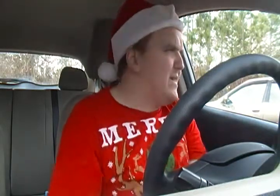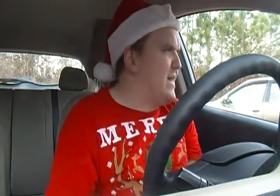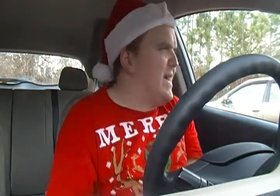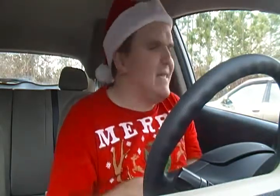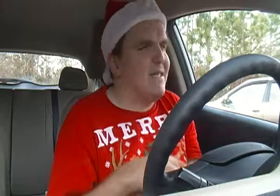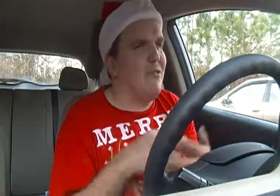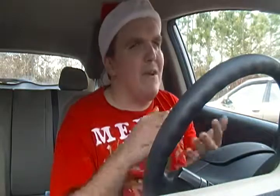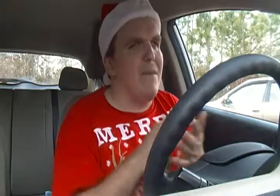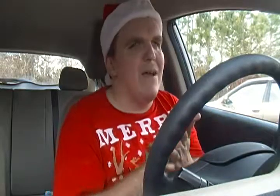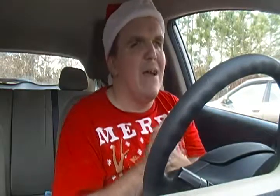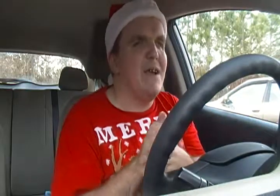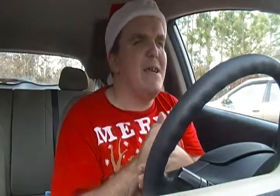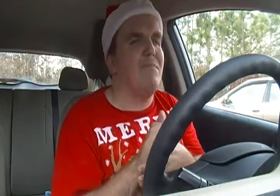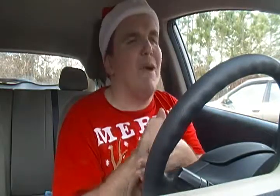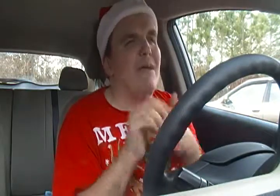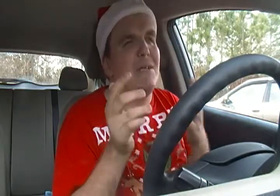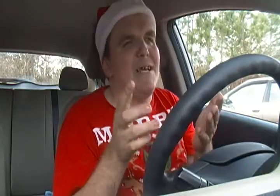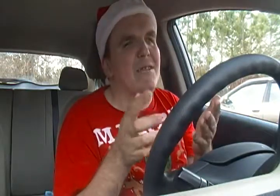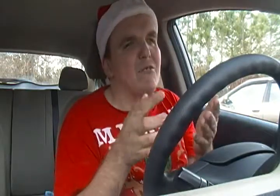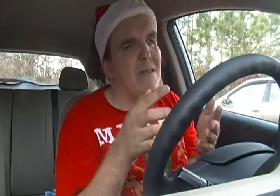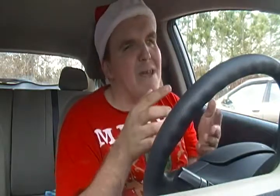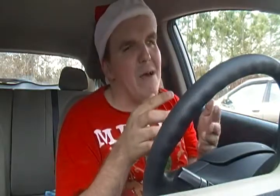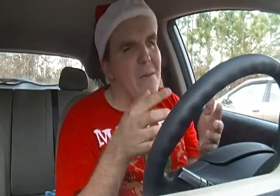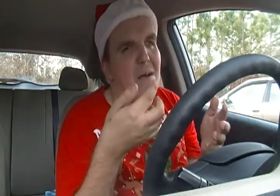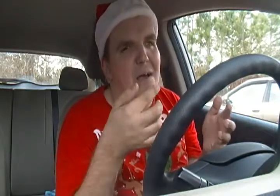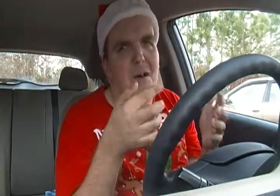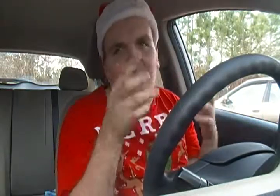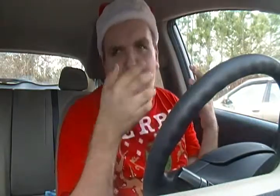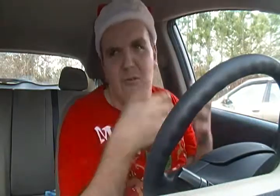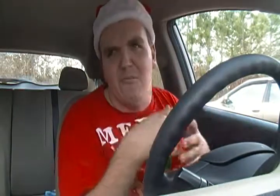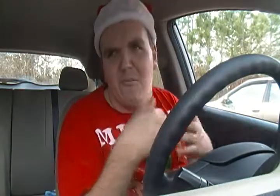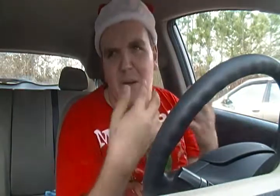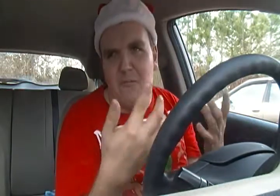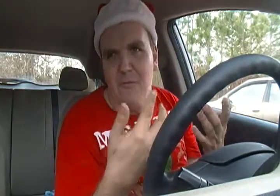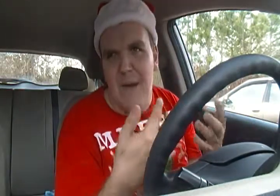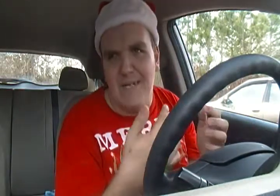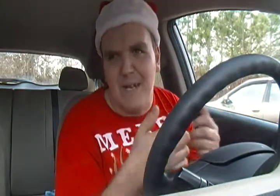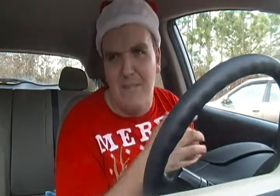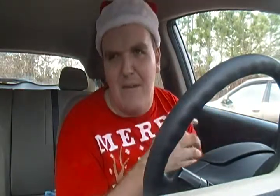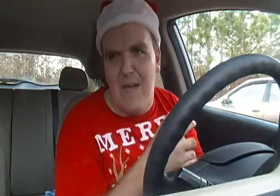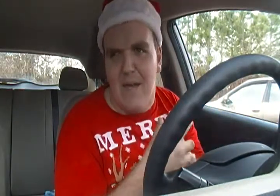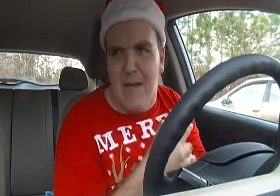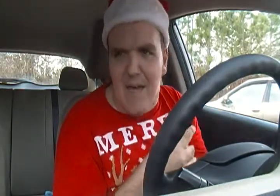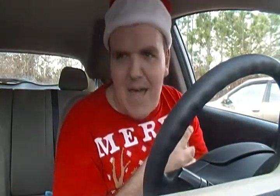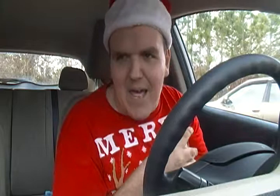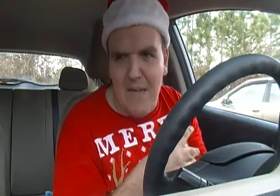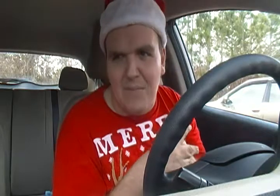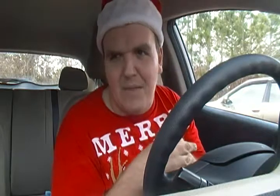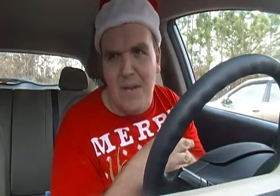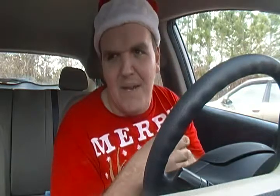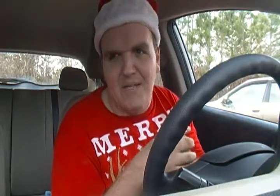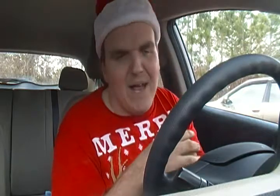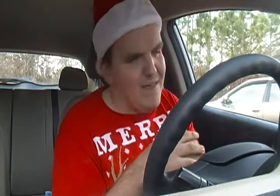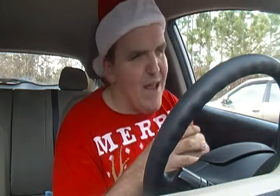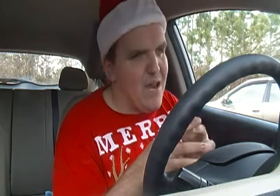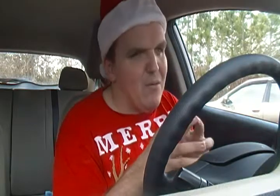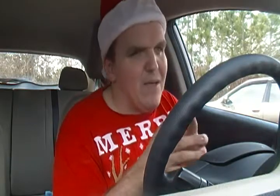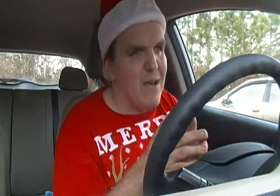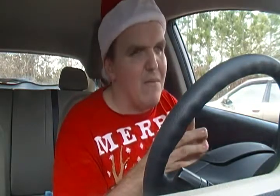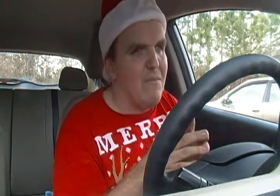does is he gets his green he bribes the teacher with a um with a fruit with a fruit basket and the teacher's like thank you thank you